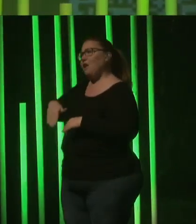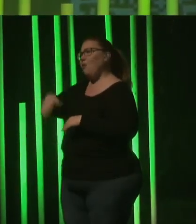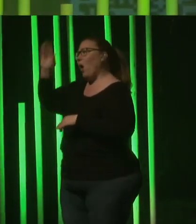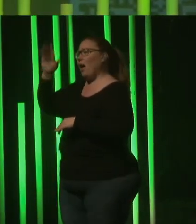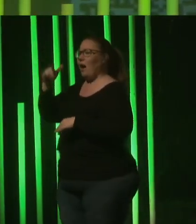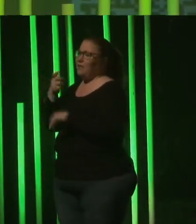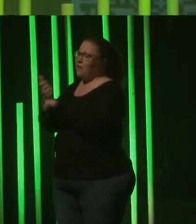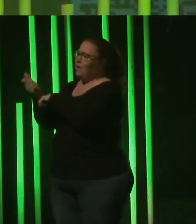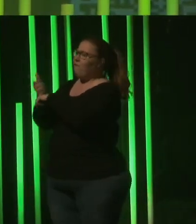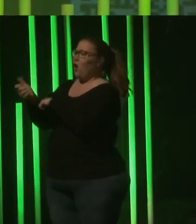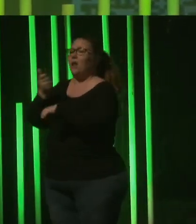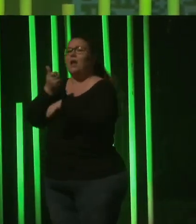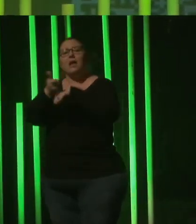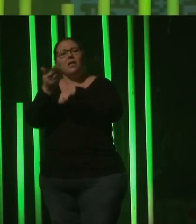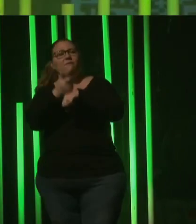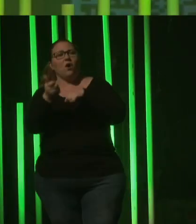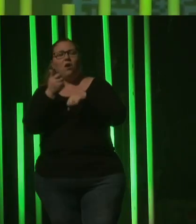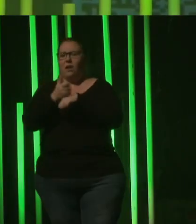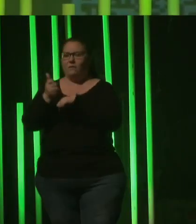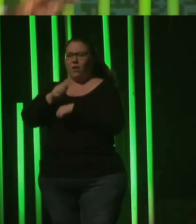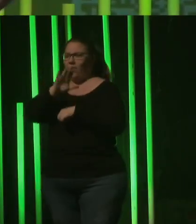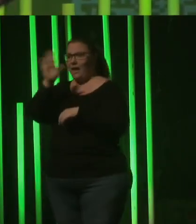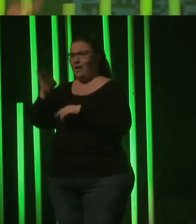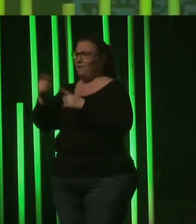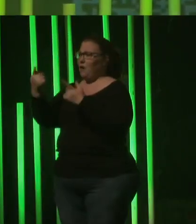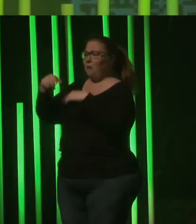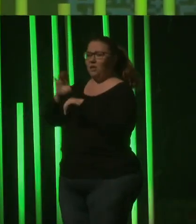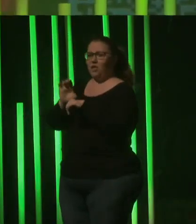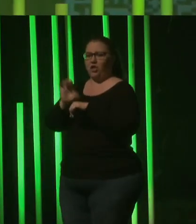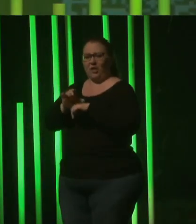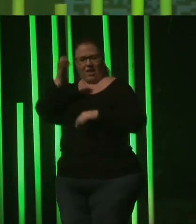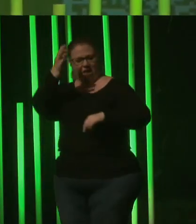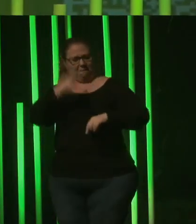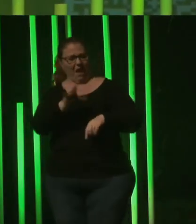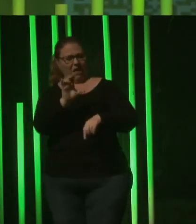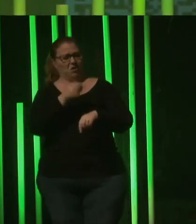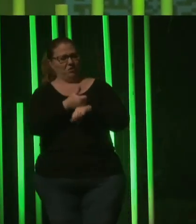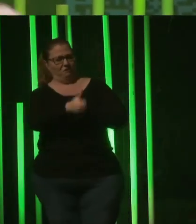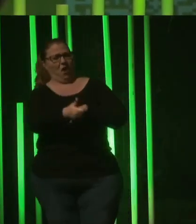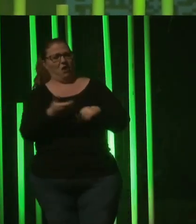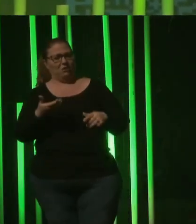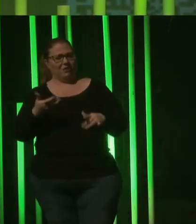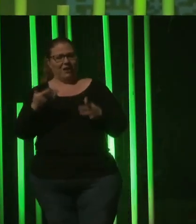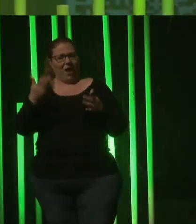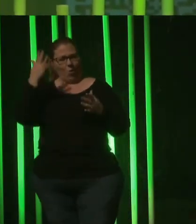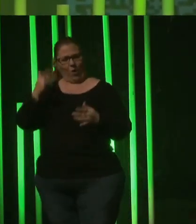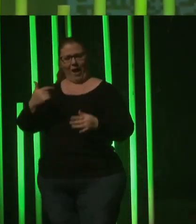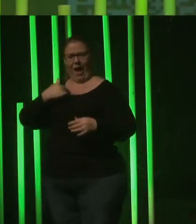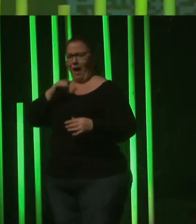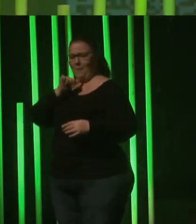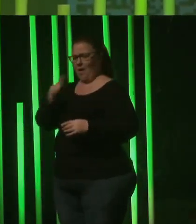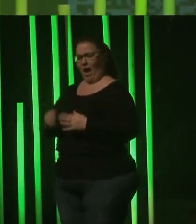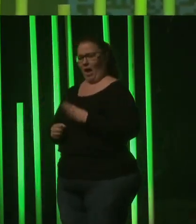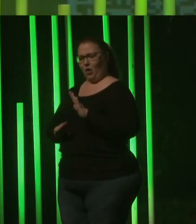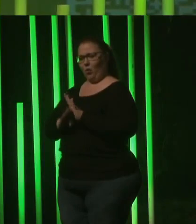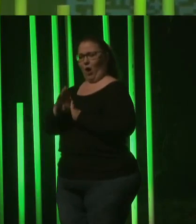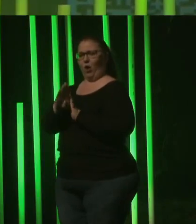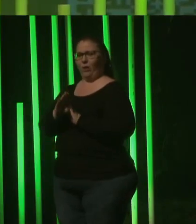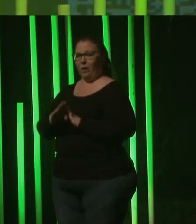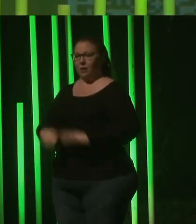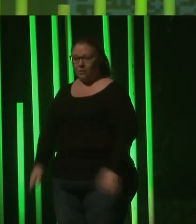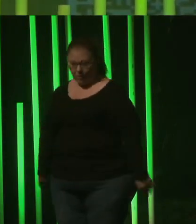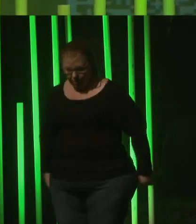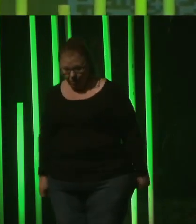fault. Oh, it's his. And then they'll even come to church. Oh, it's the pastor's fault. It's his fault because I'm not growing. Get up off